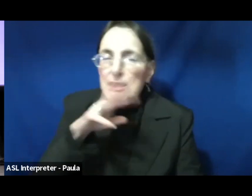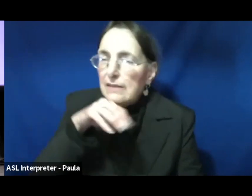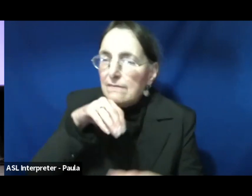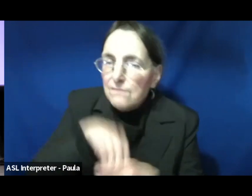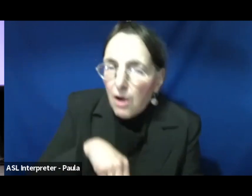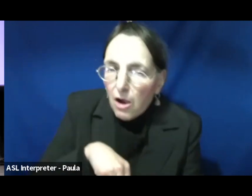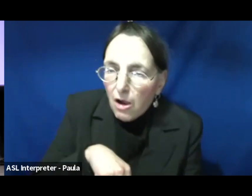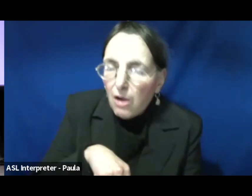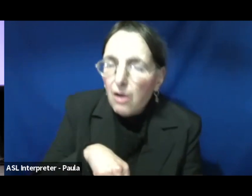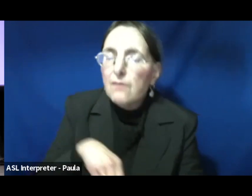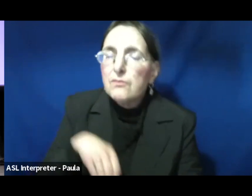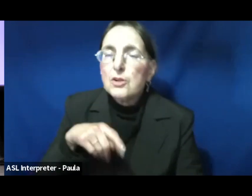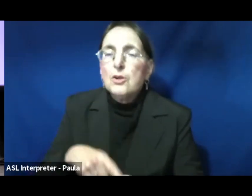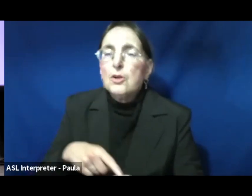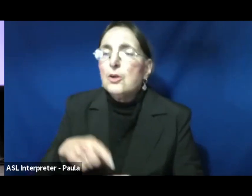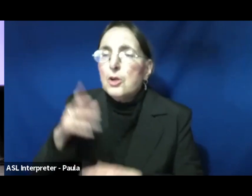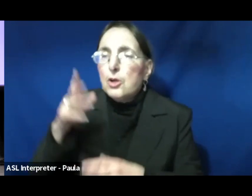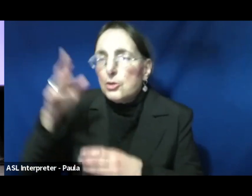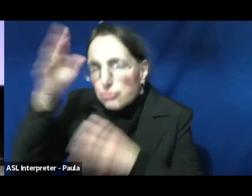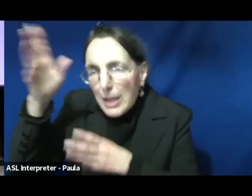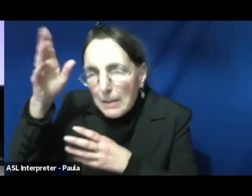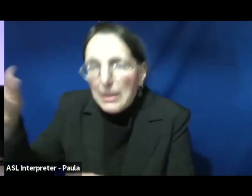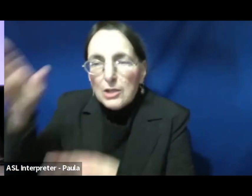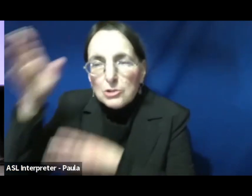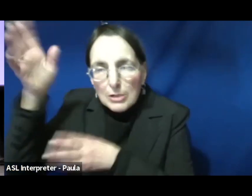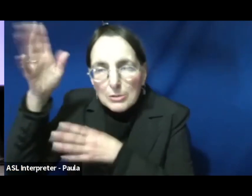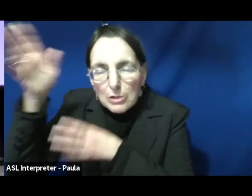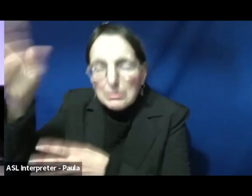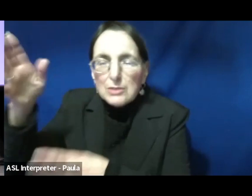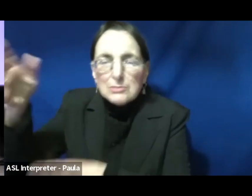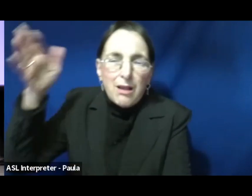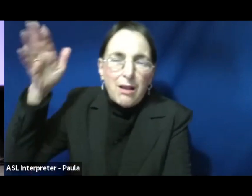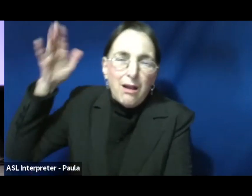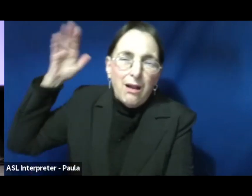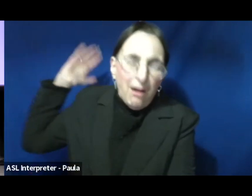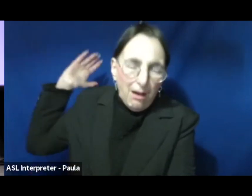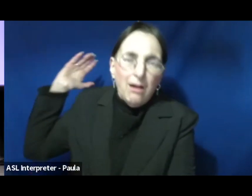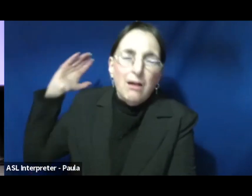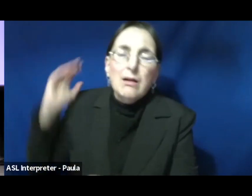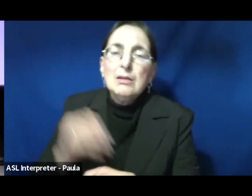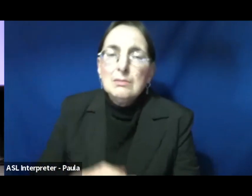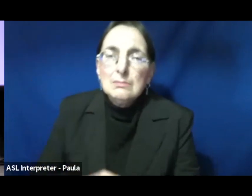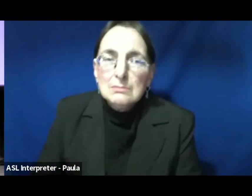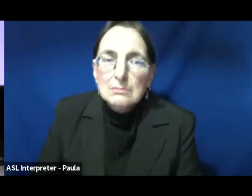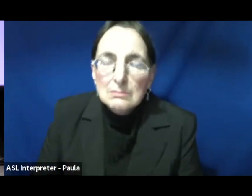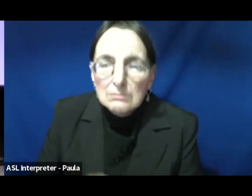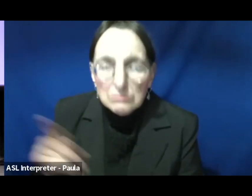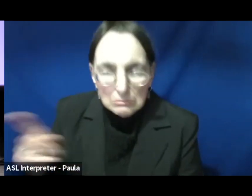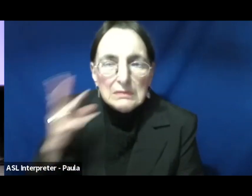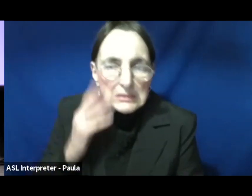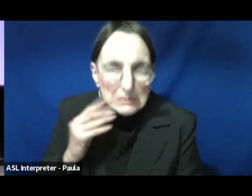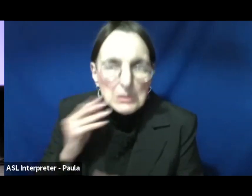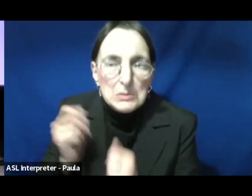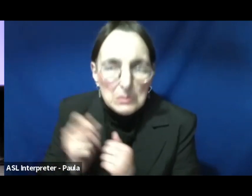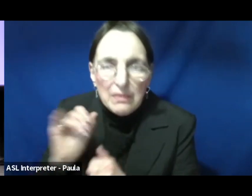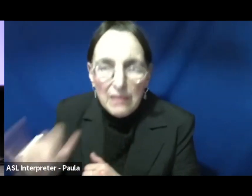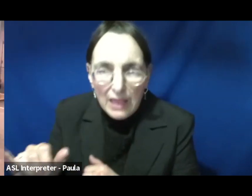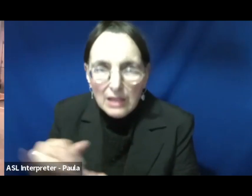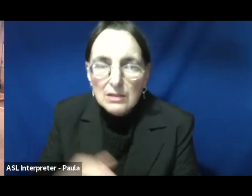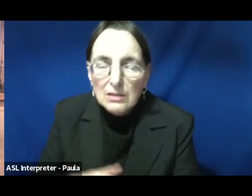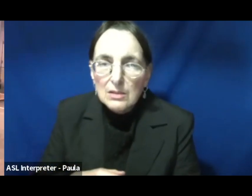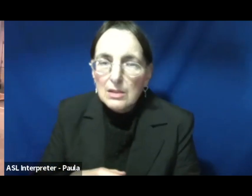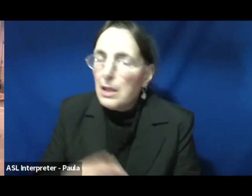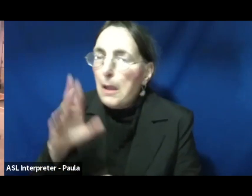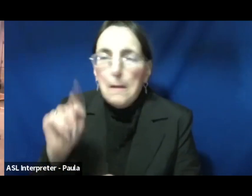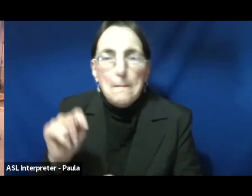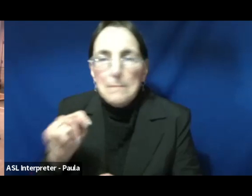her grandparents, great-grandparents, and everything. And she came and did a wonderful presentation on crops that are not regularly grown, because they're only grown,